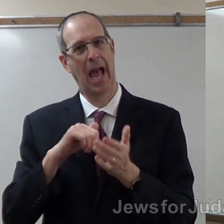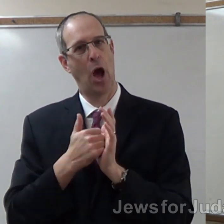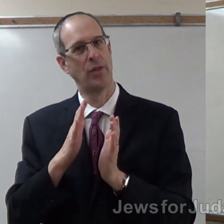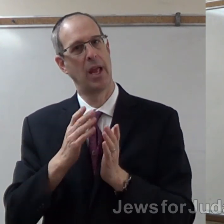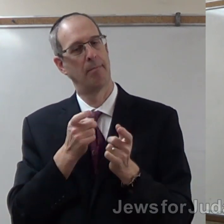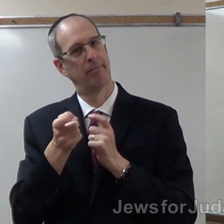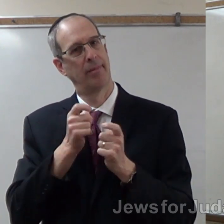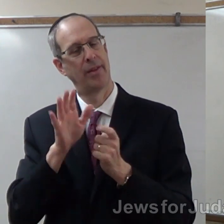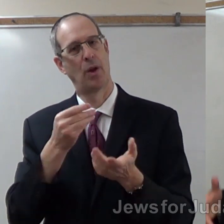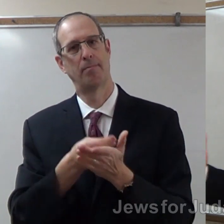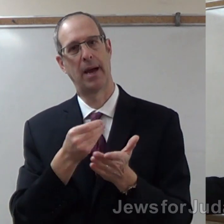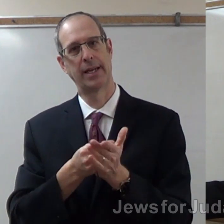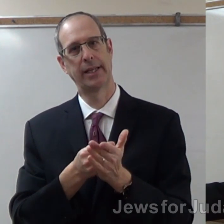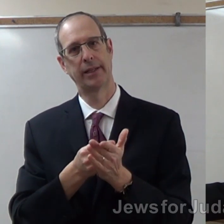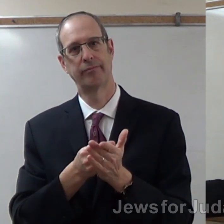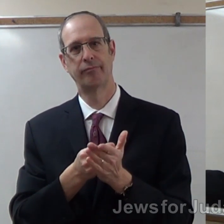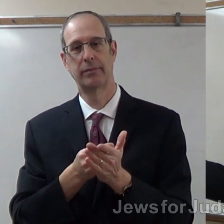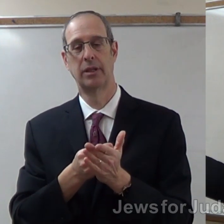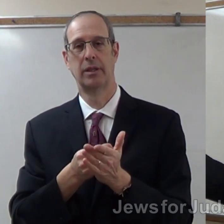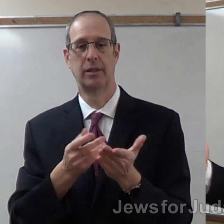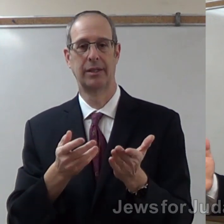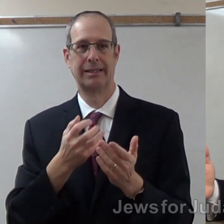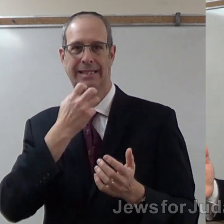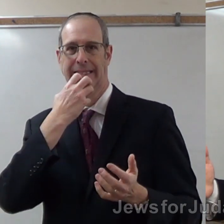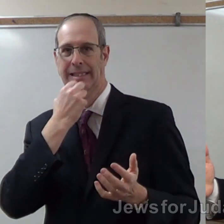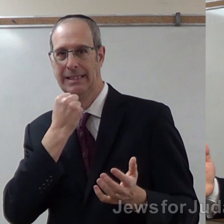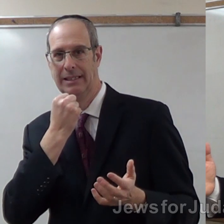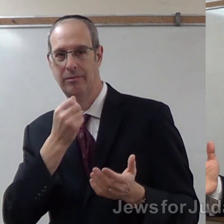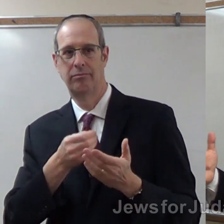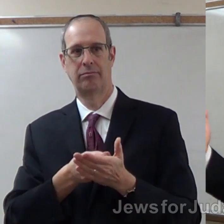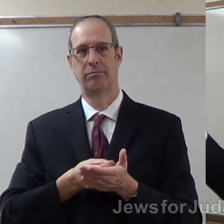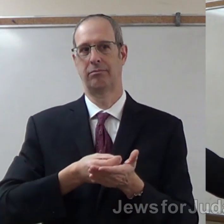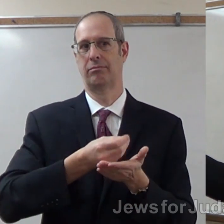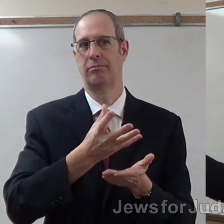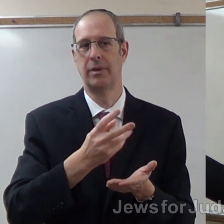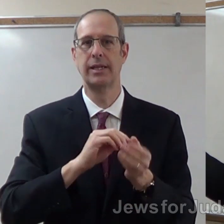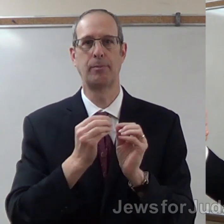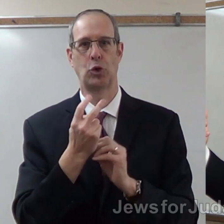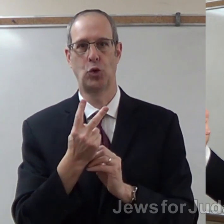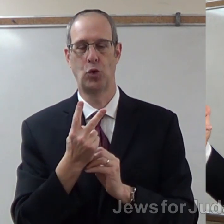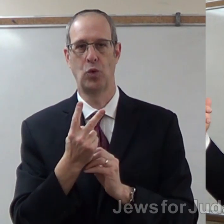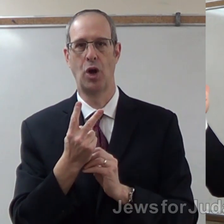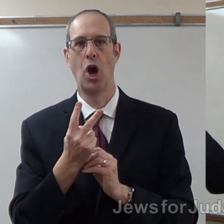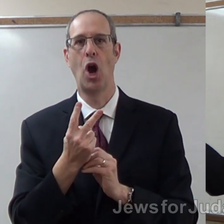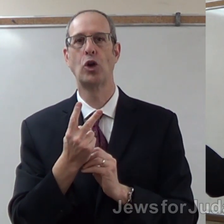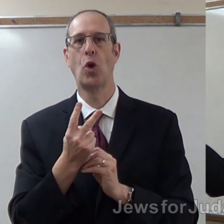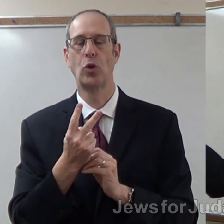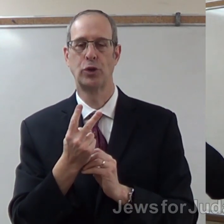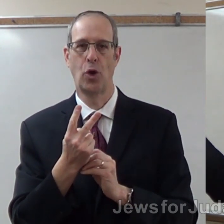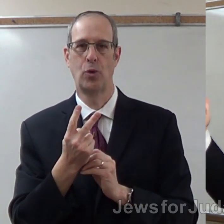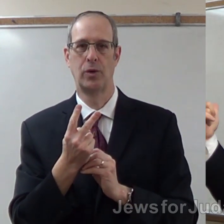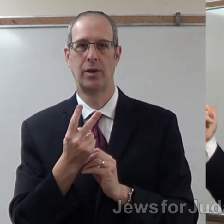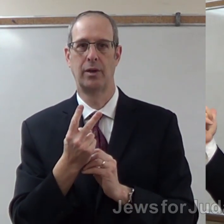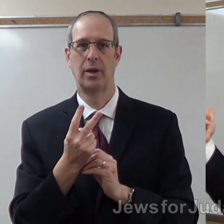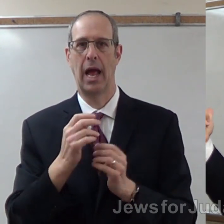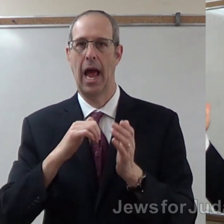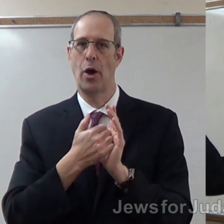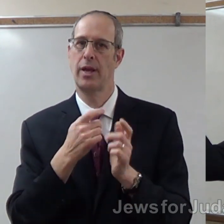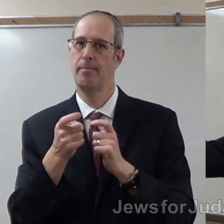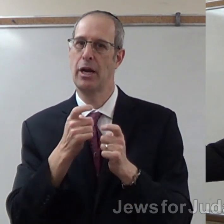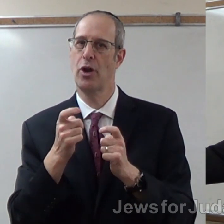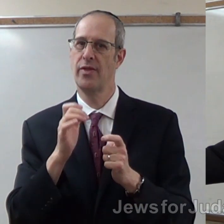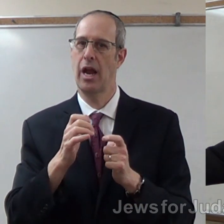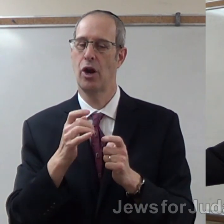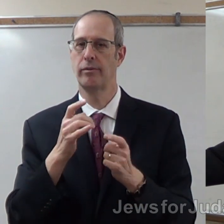money. Are they generous? Are they stingy? Number two, koso, how they handle